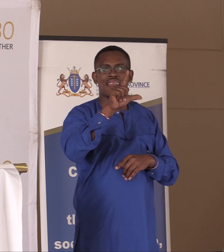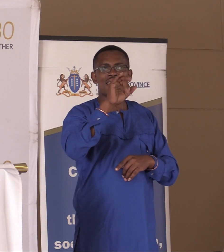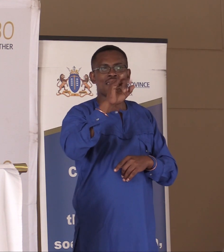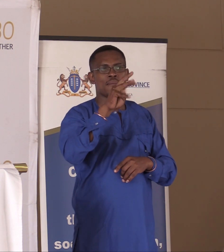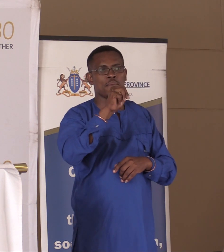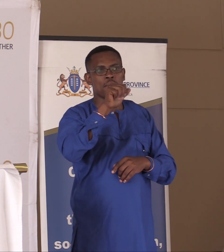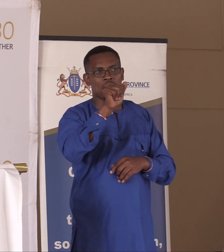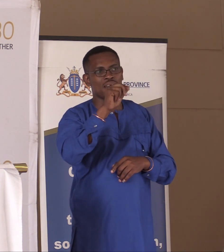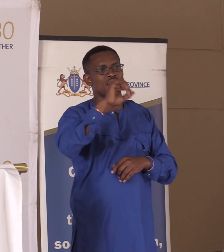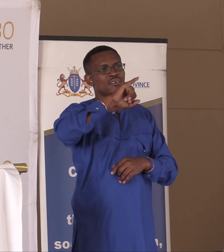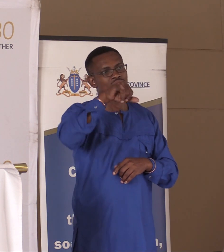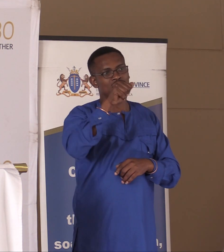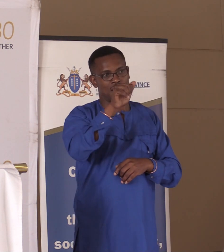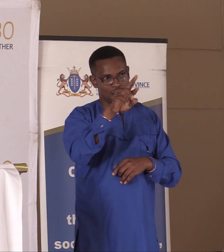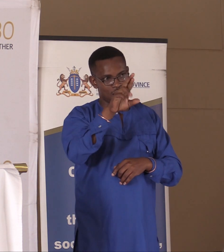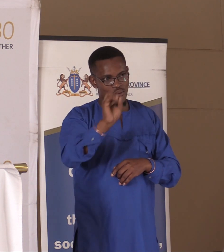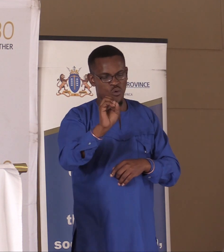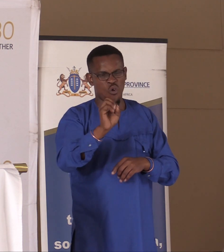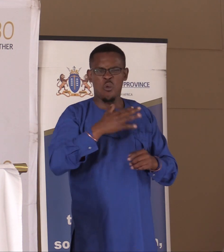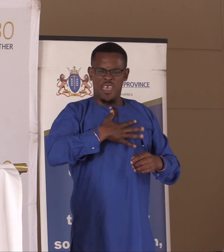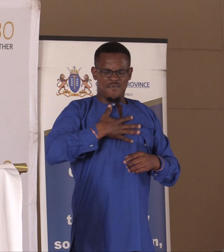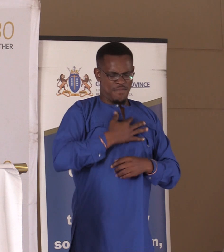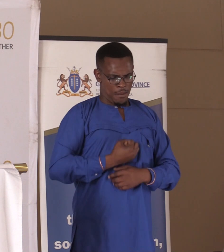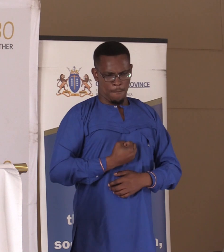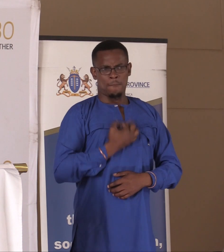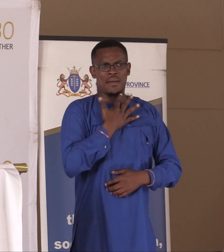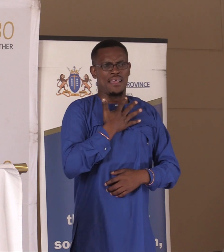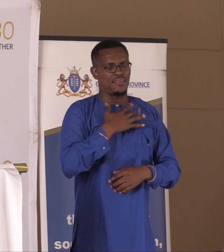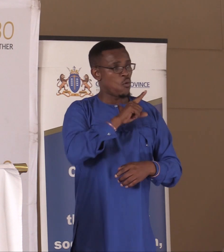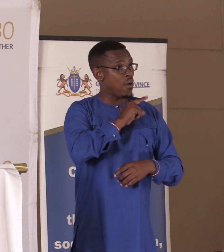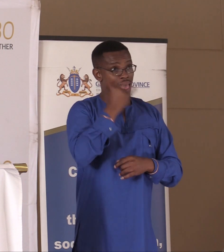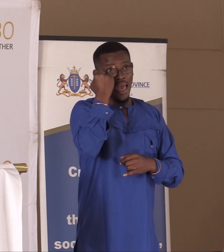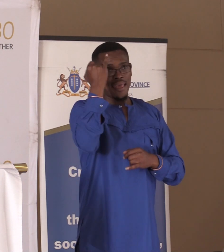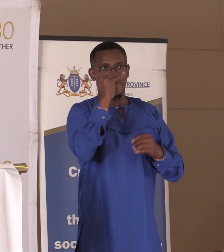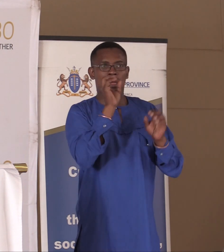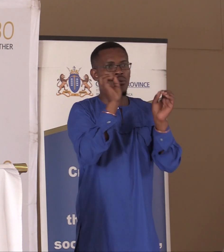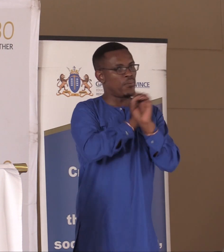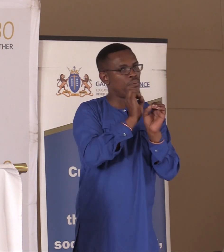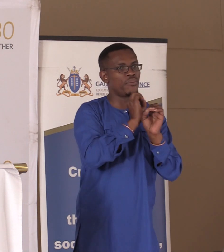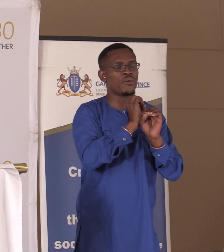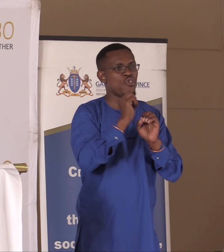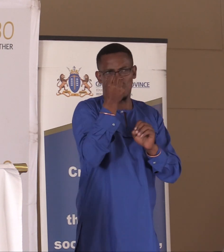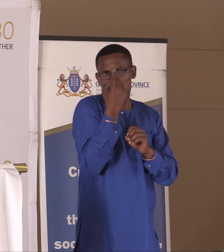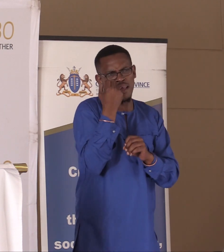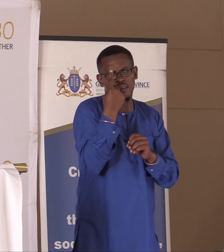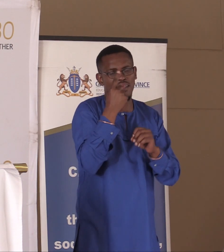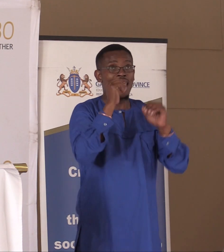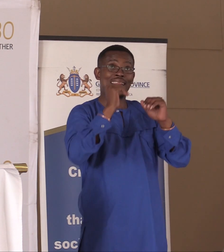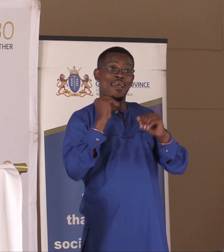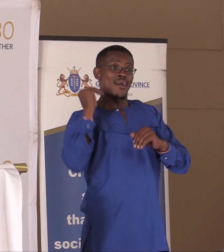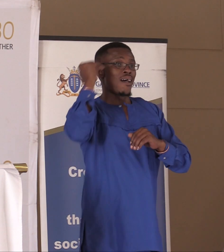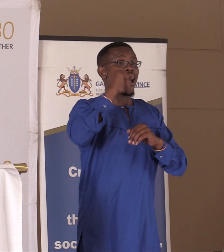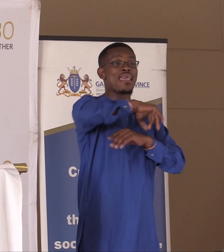Now, you might not be impressed because you have no idea what Mount Kilimanjaro is. It's the